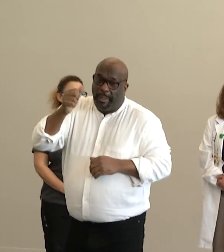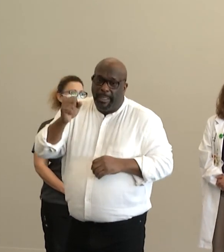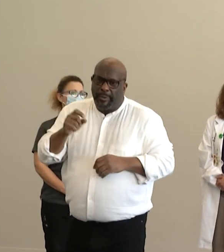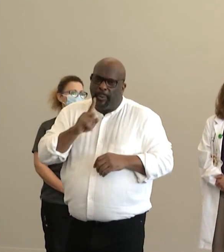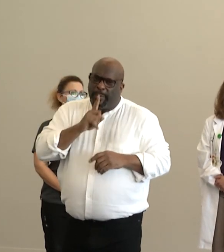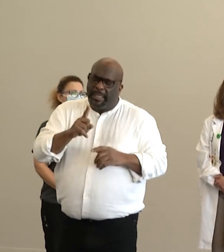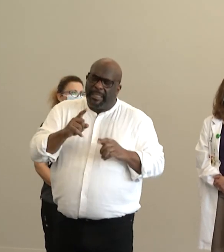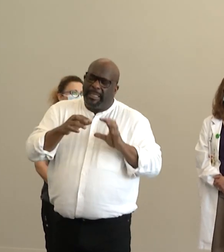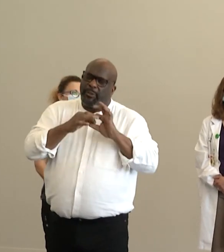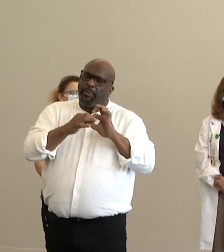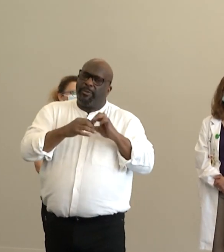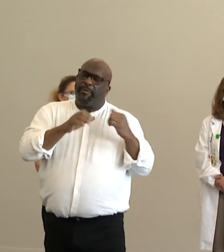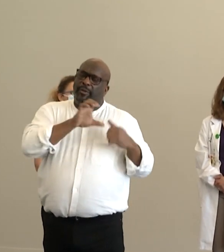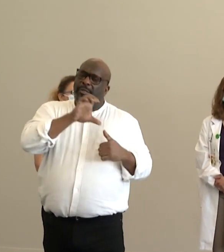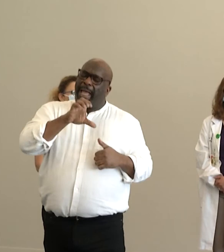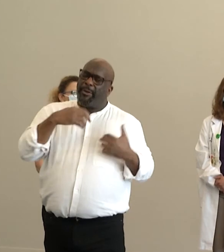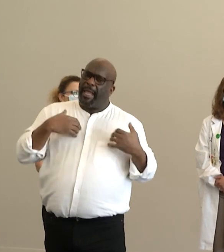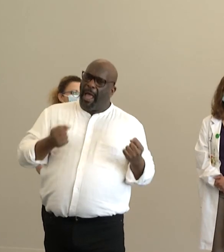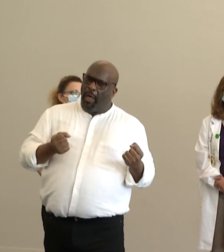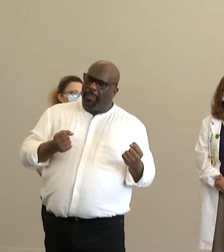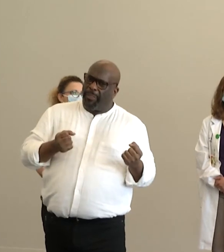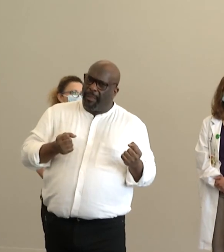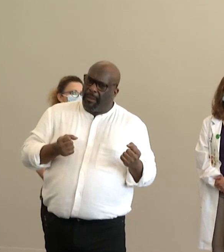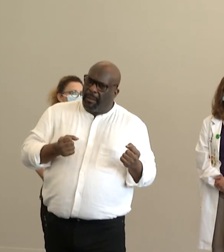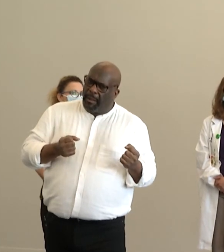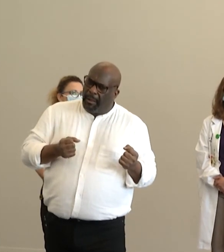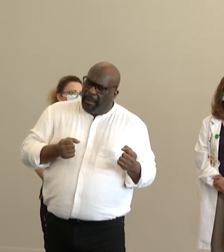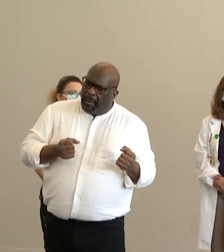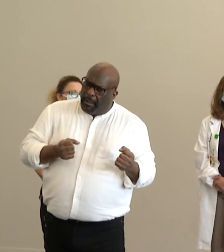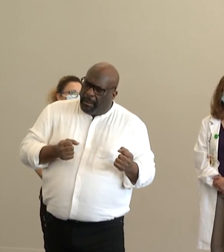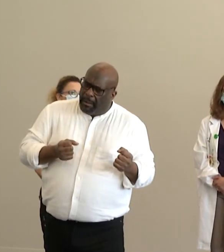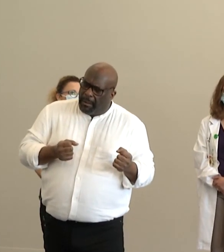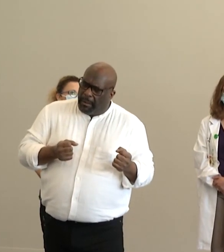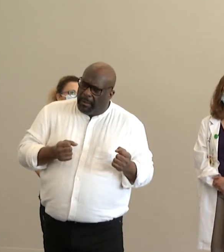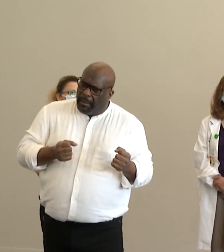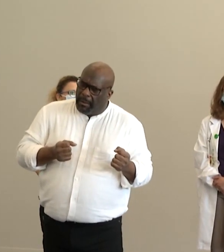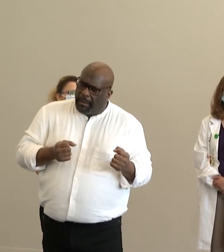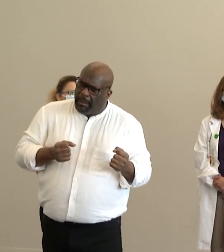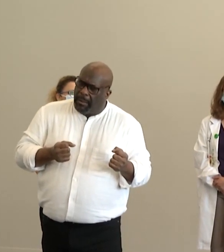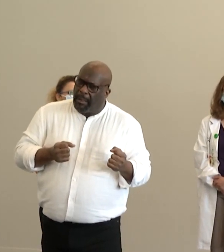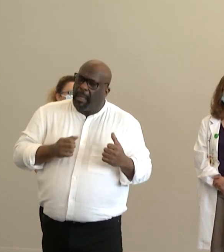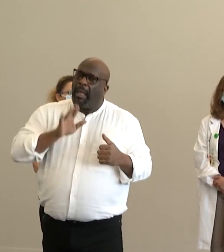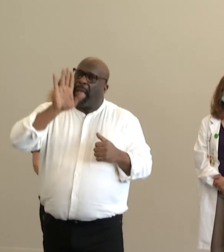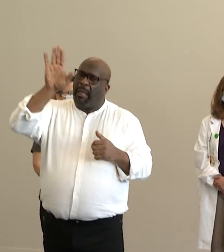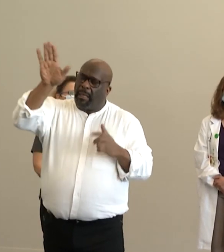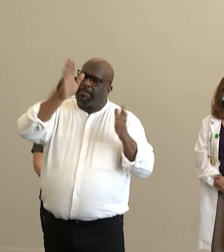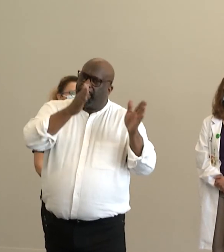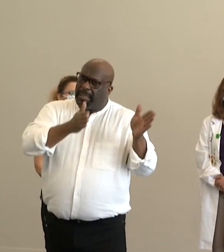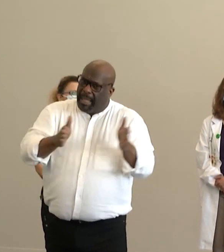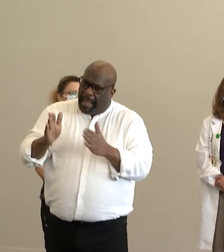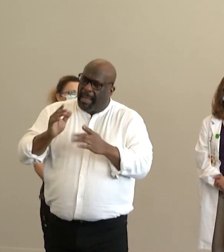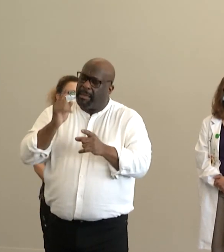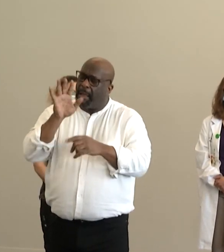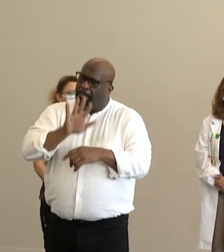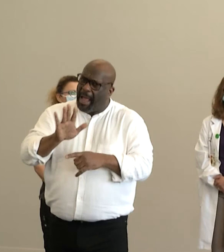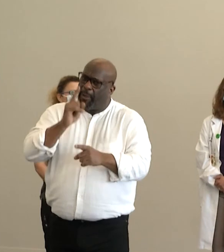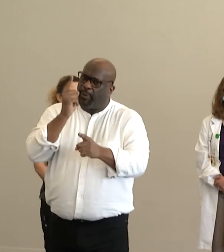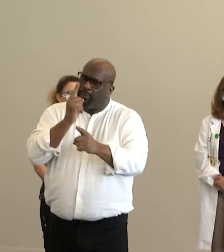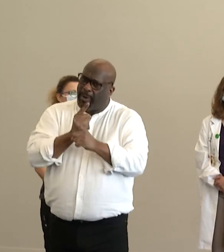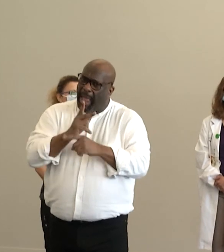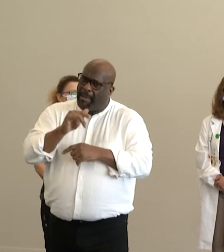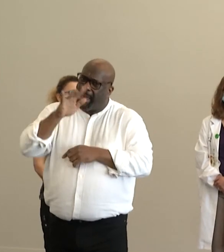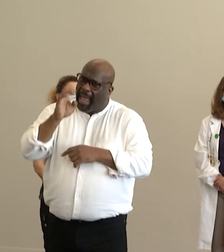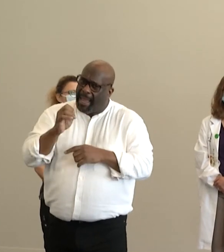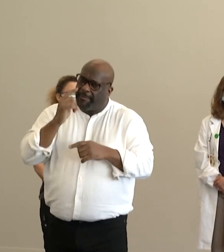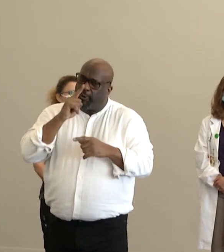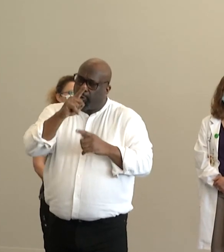Cook County Health, are his phases at about the right pace, or is he going too slow, or do you think he